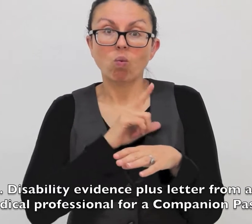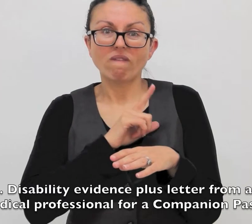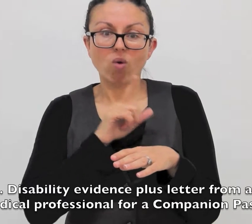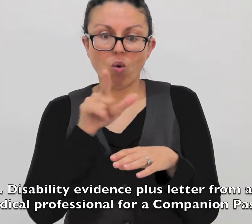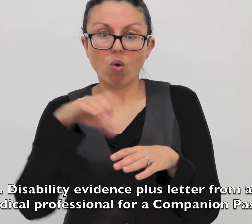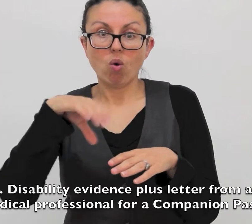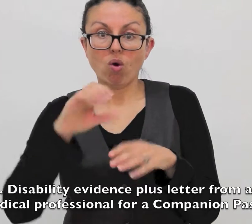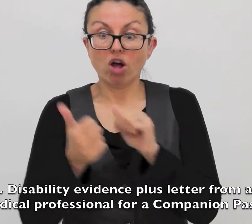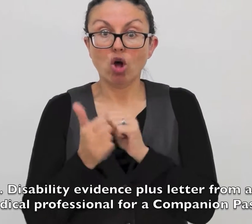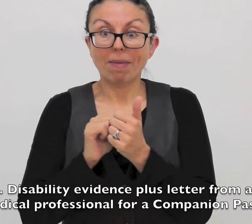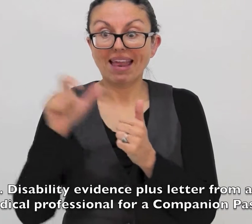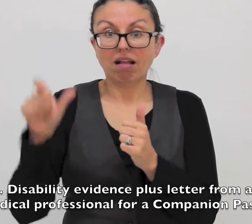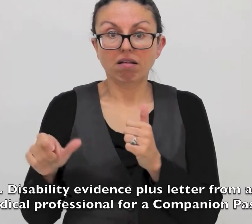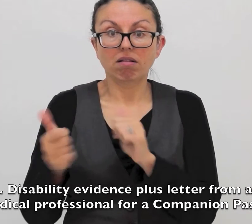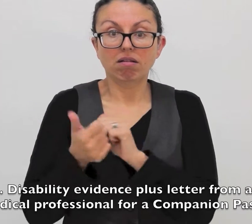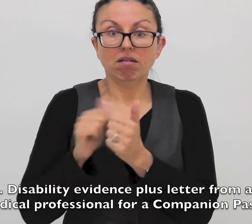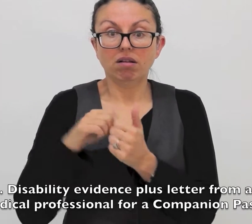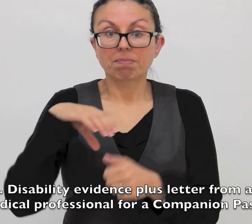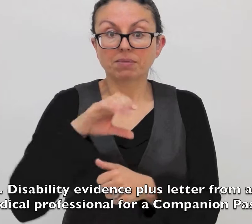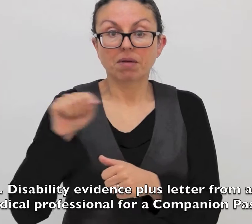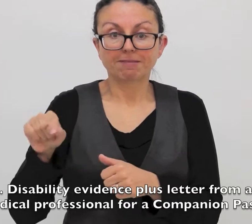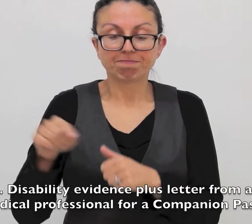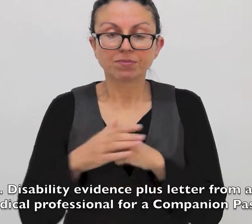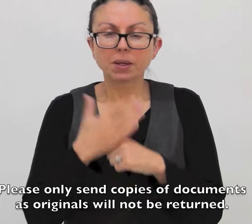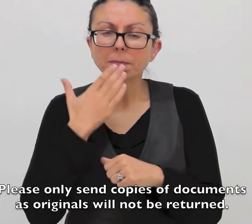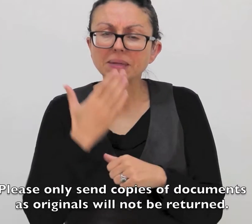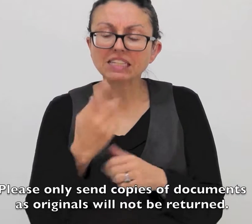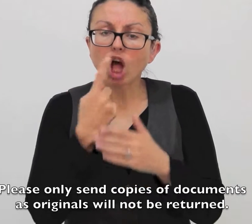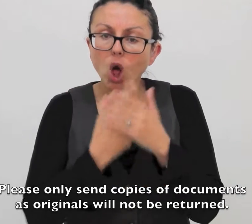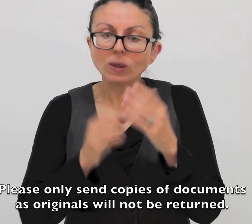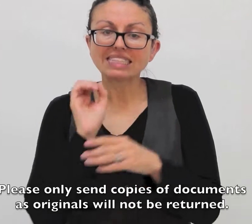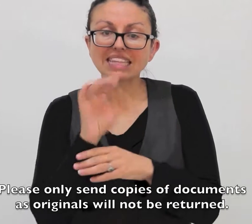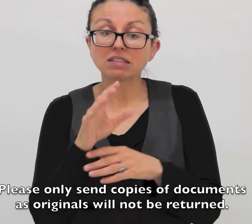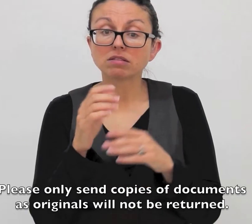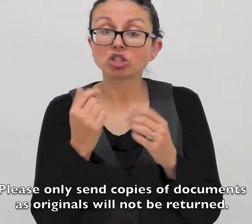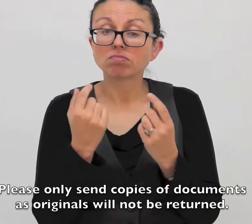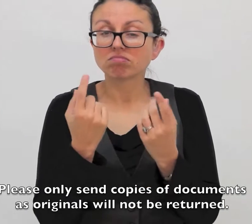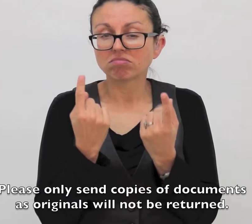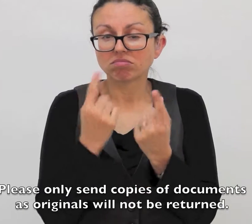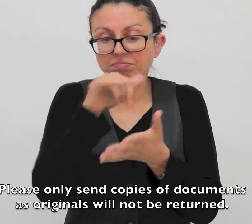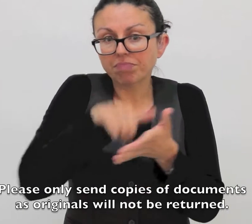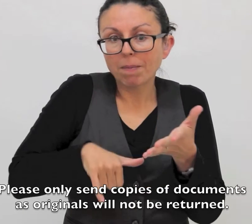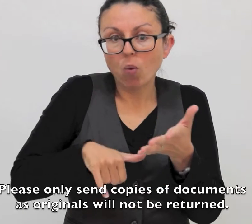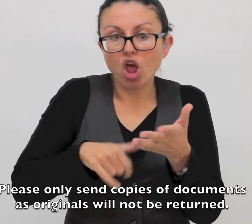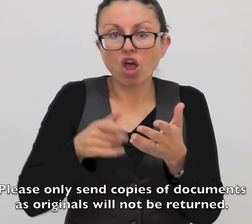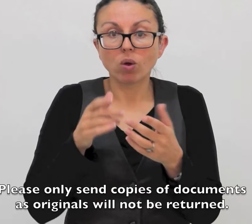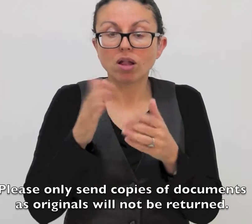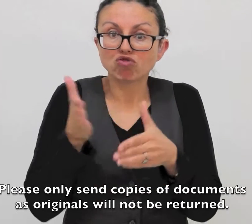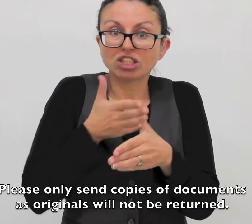for a companion pass. Please only send copies of your